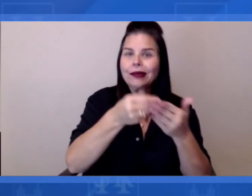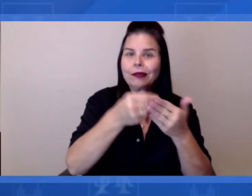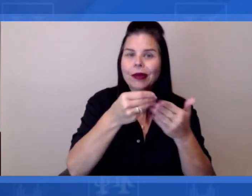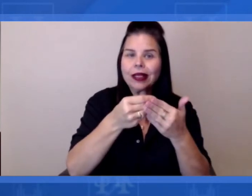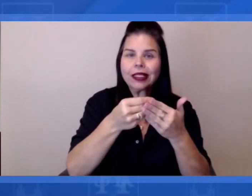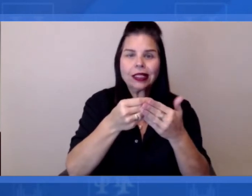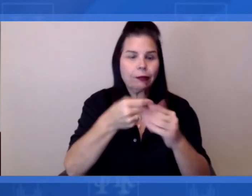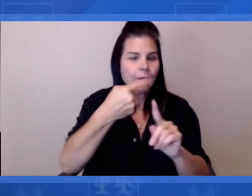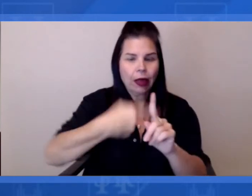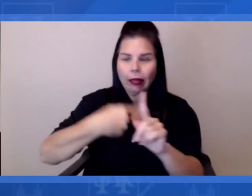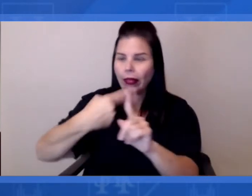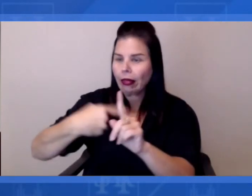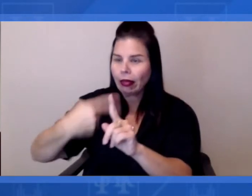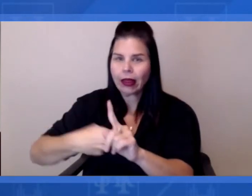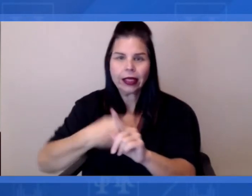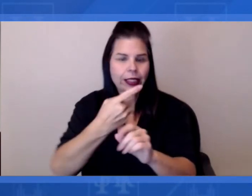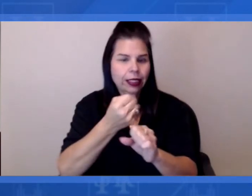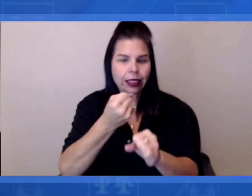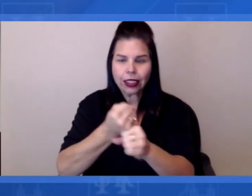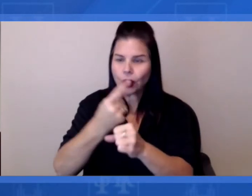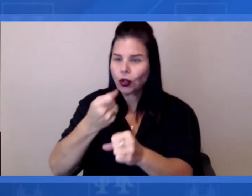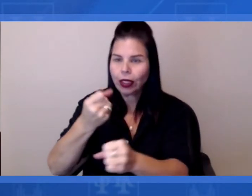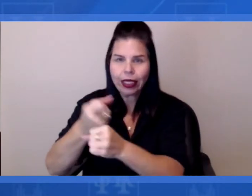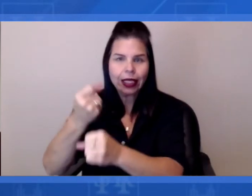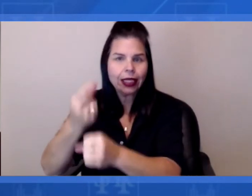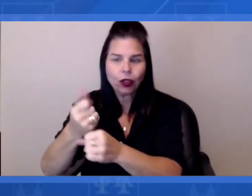yearly pass on Presto.